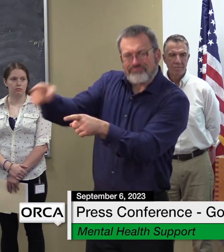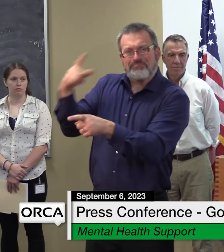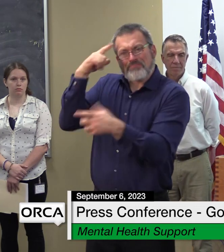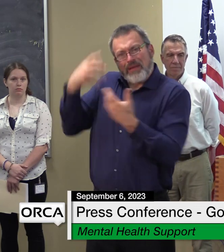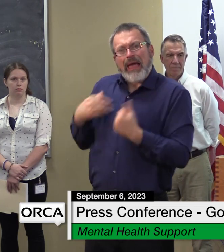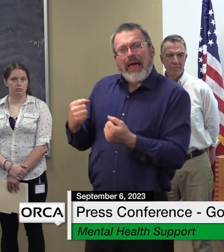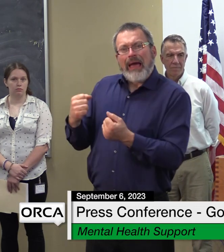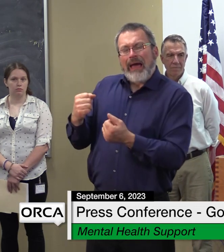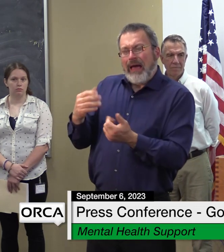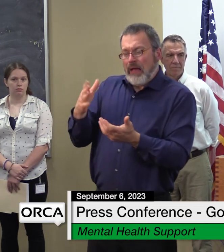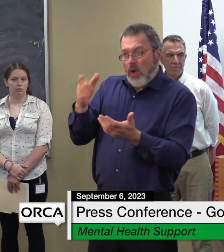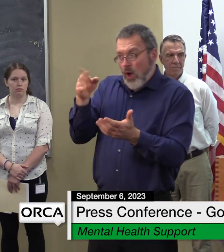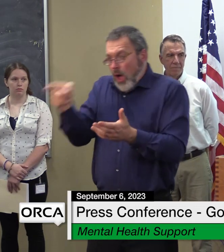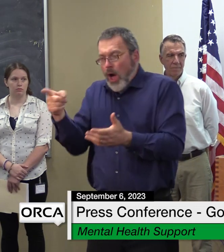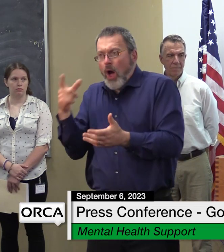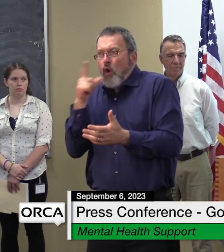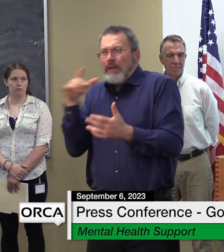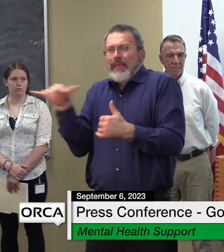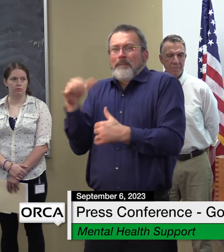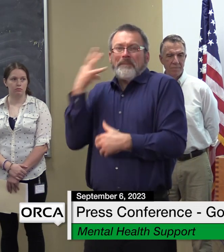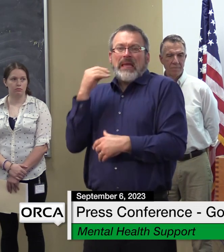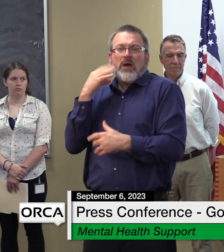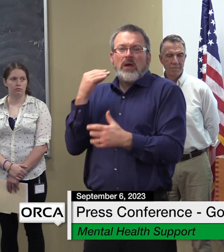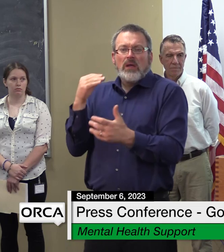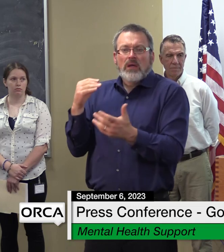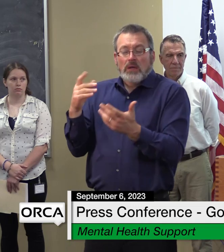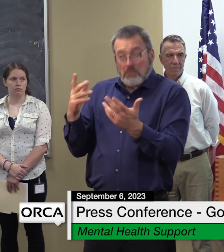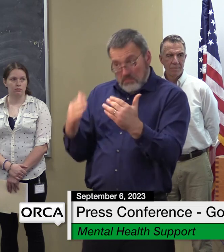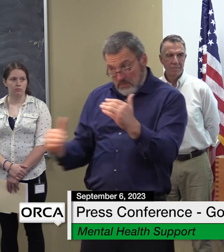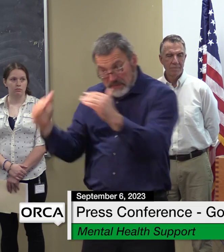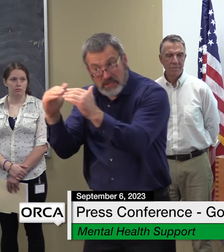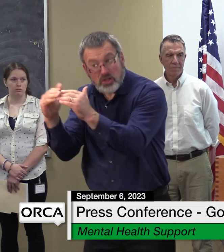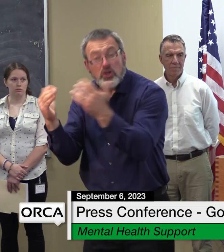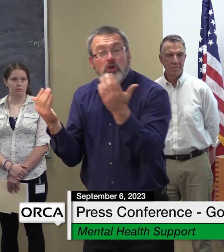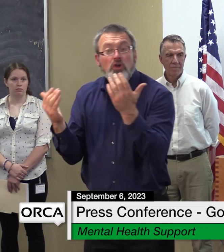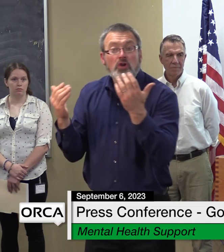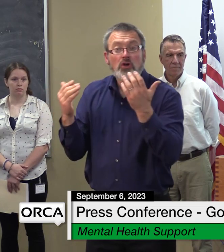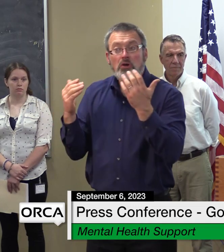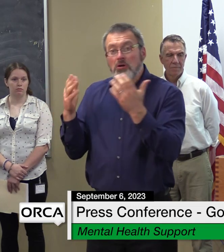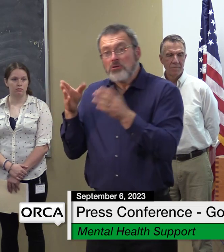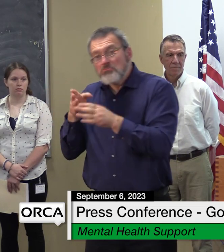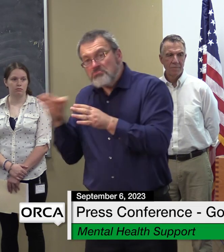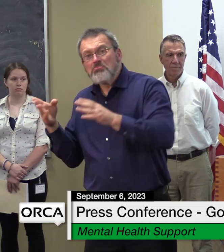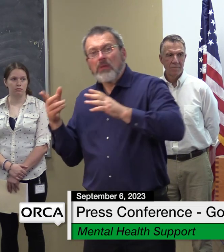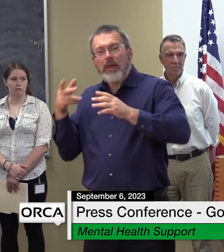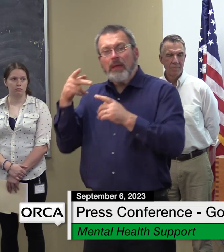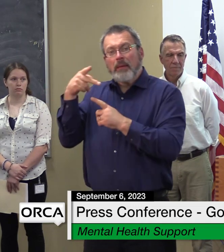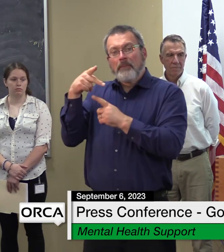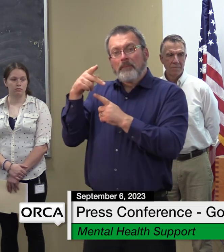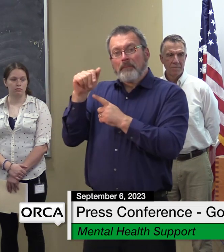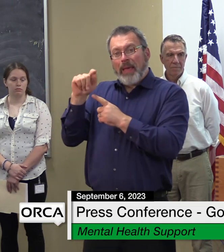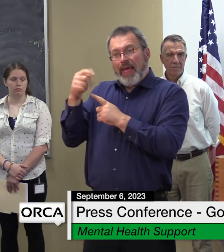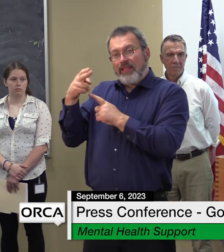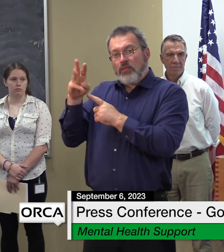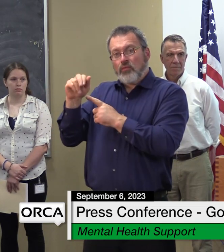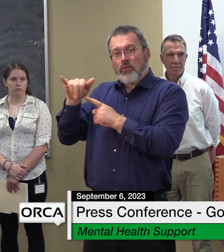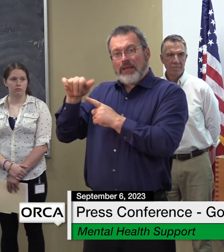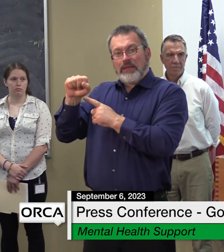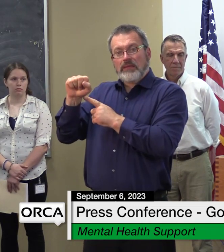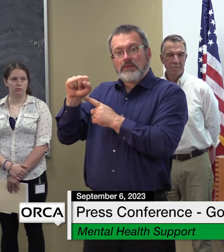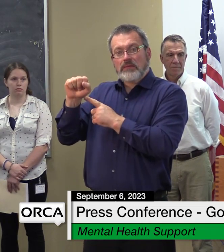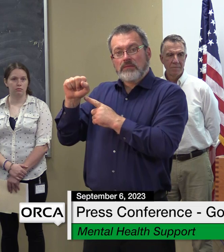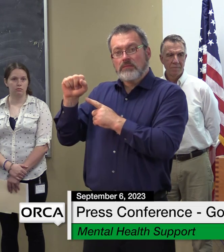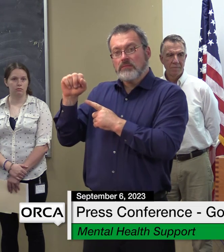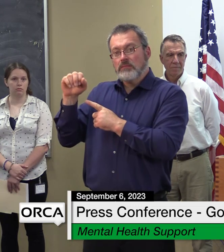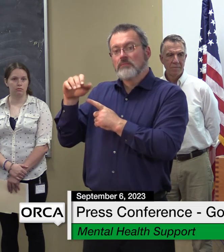facing. If you'd like to speak with a peer, consider contacting the Pathways Vermont support line at